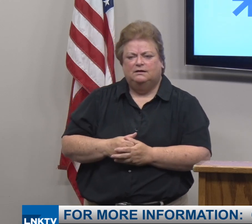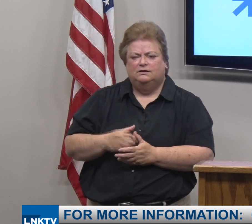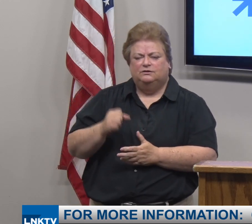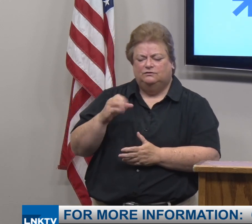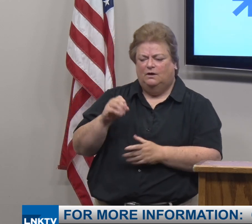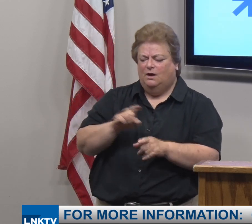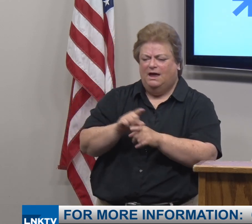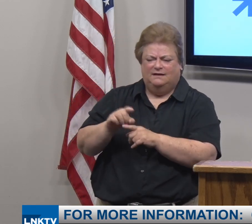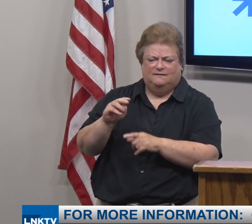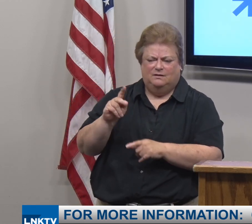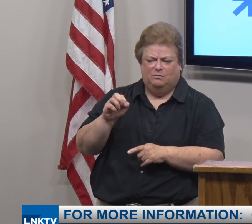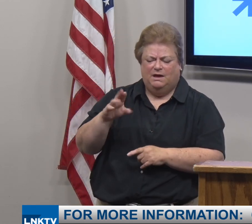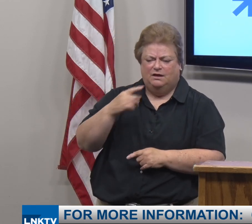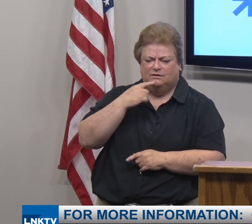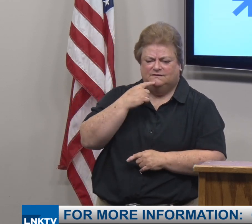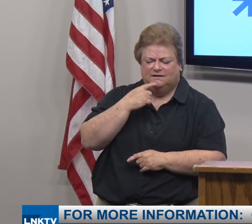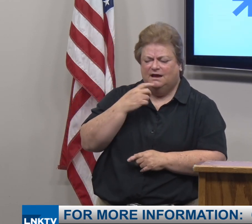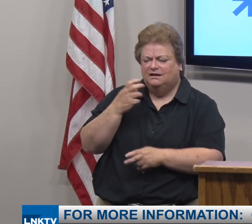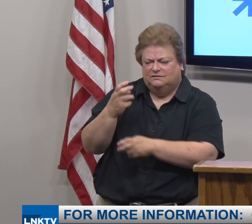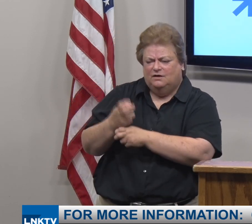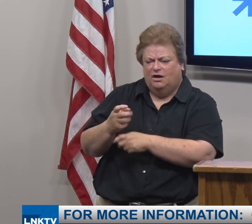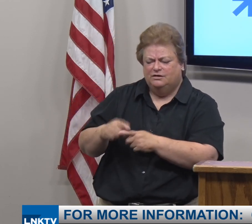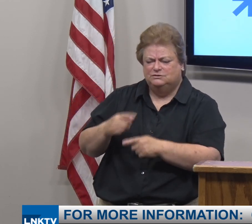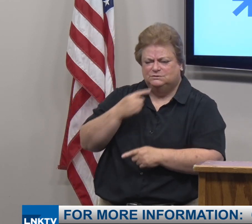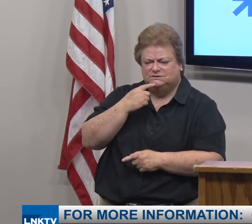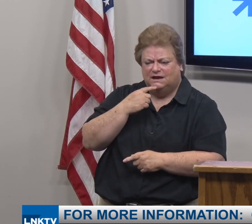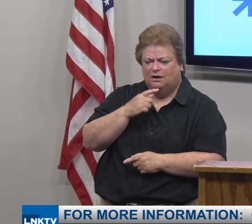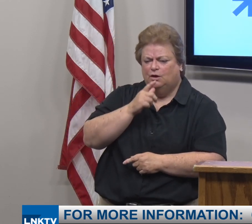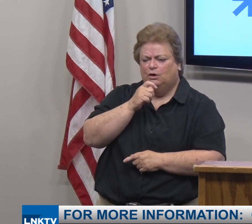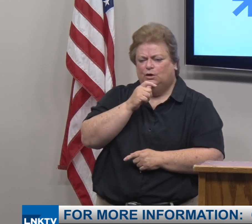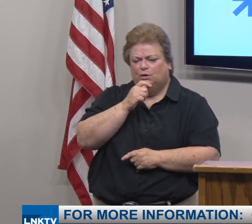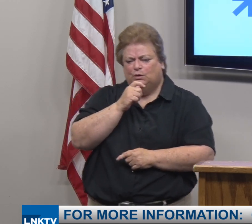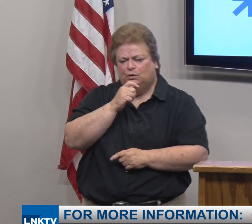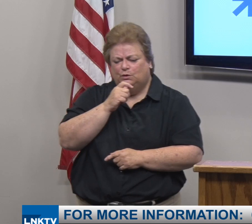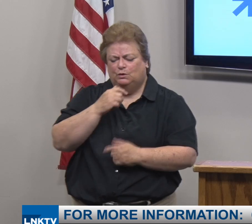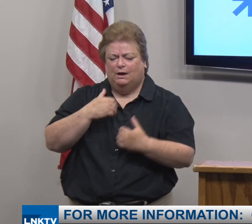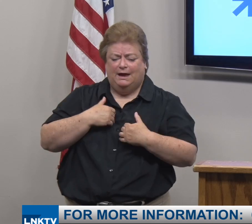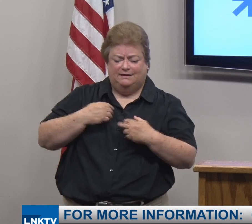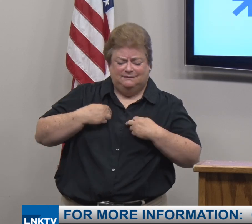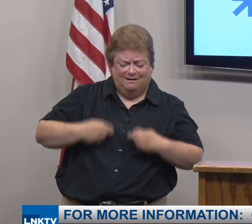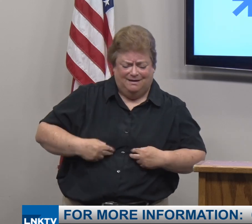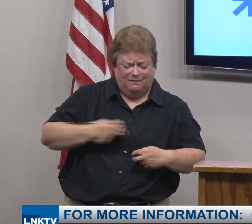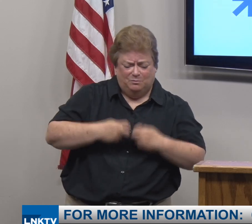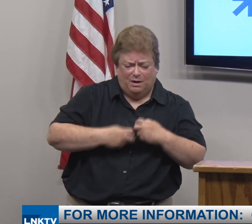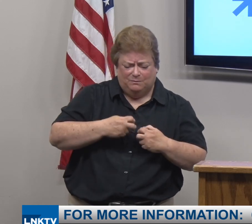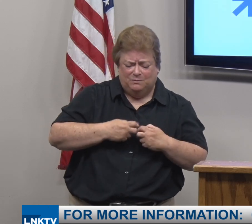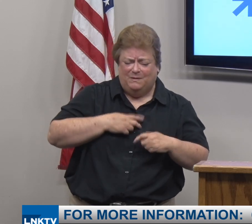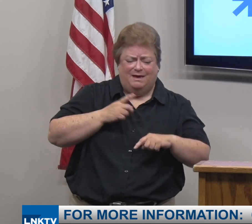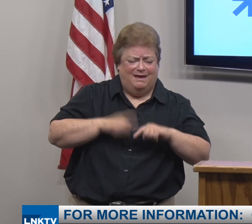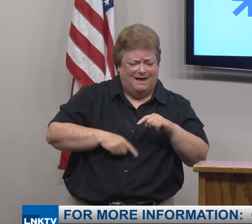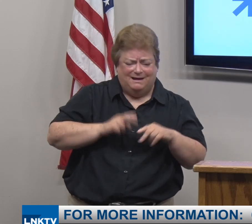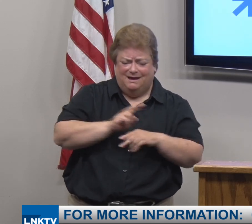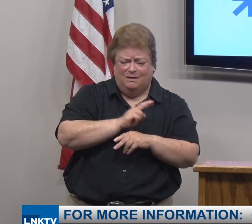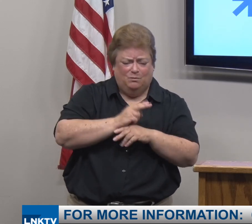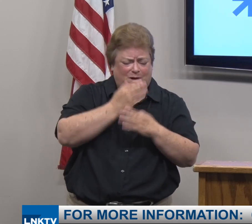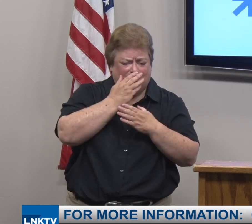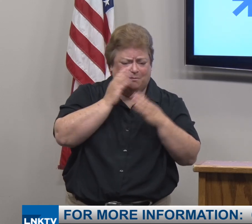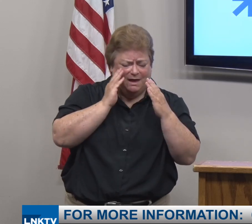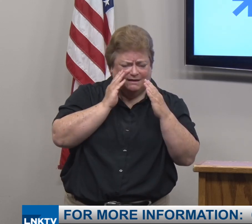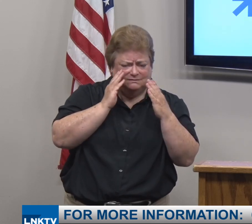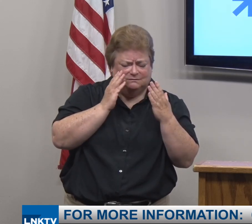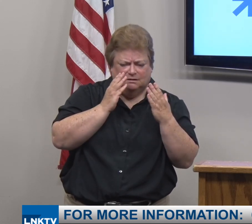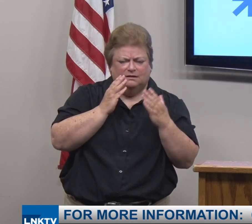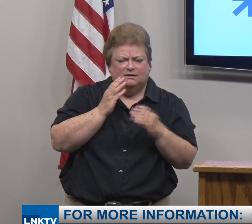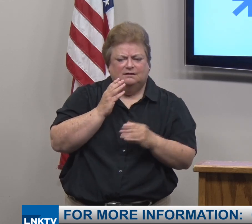mayor pointed out, it's hard to say who has a health problem and can't wear a face covering